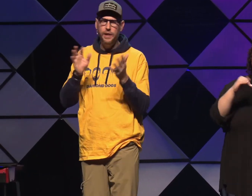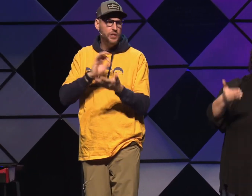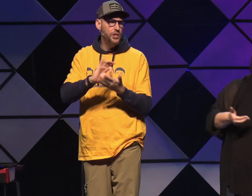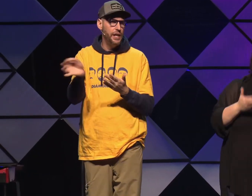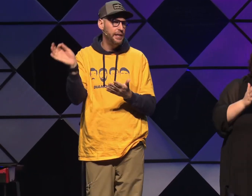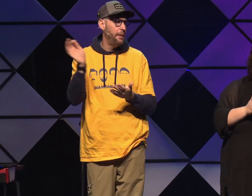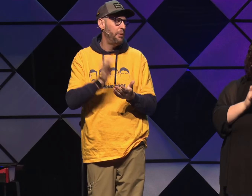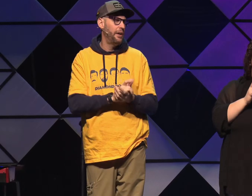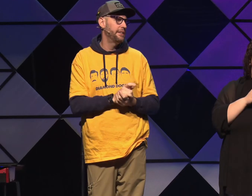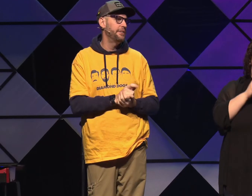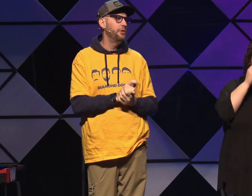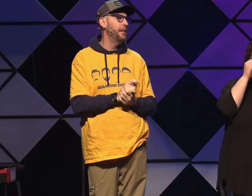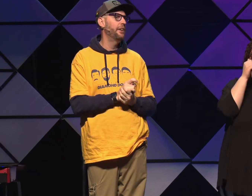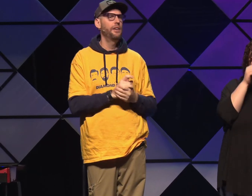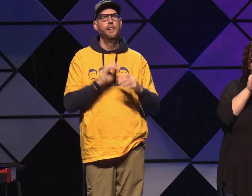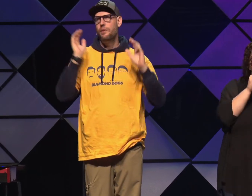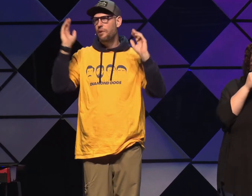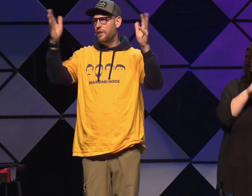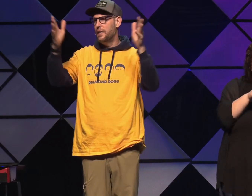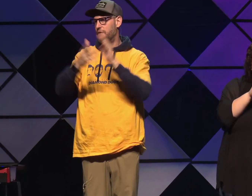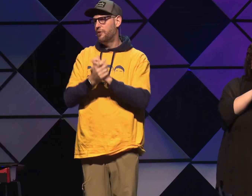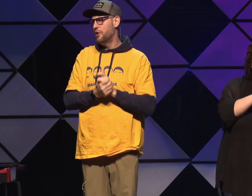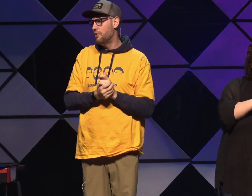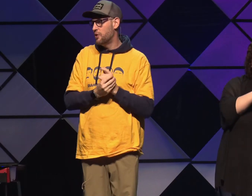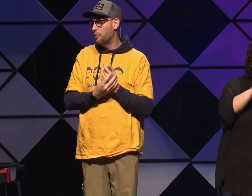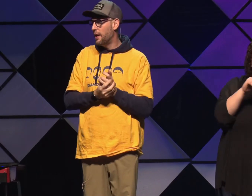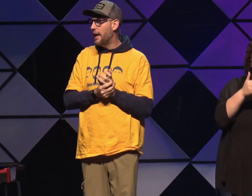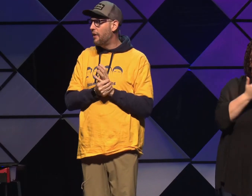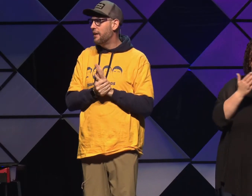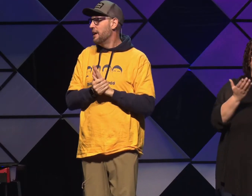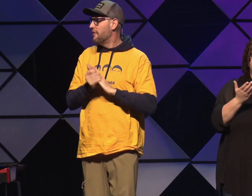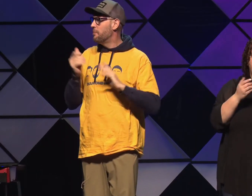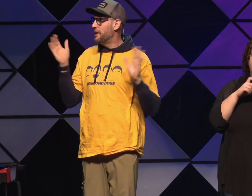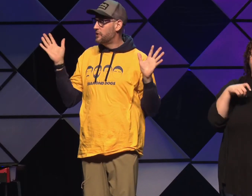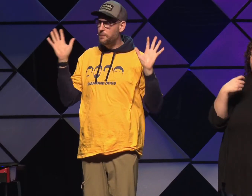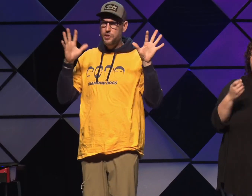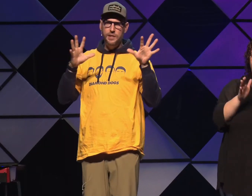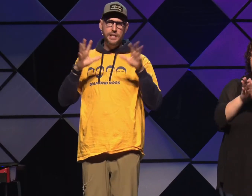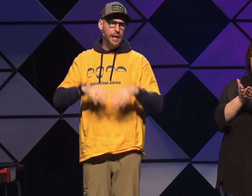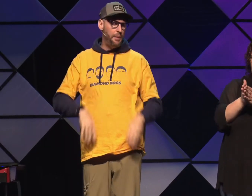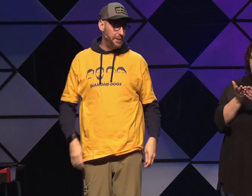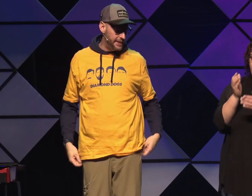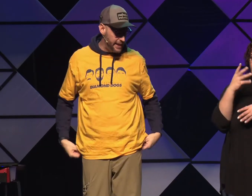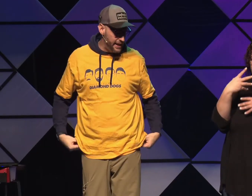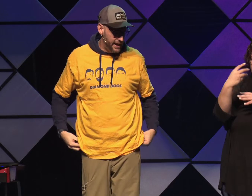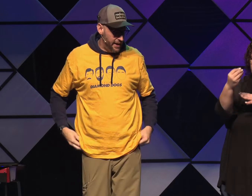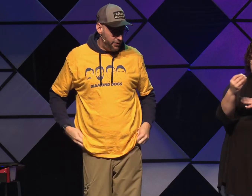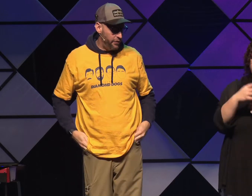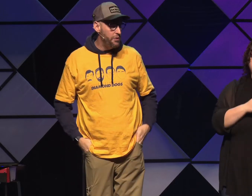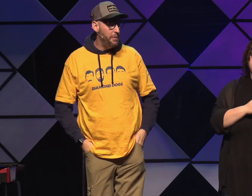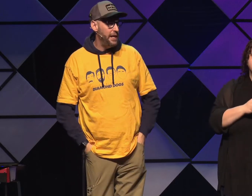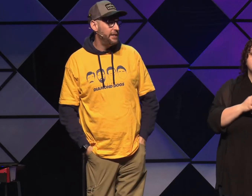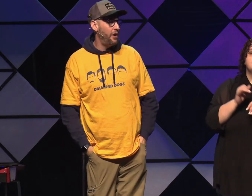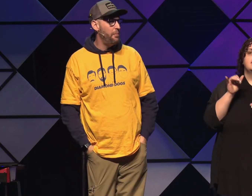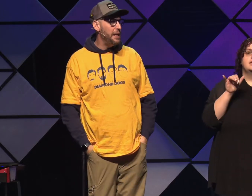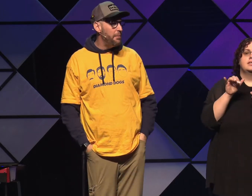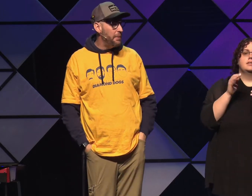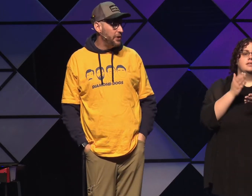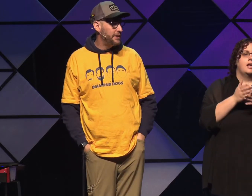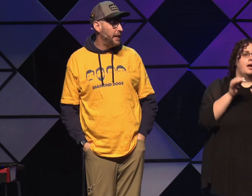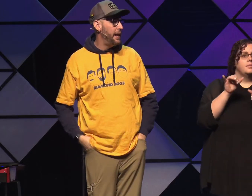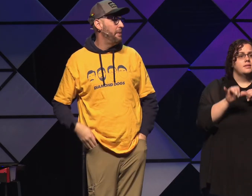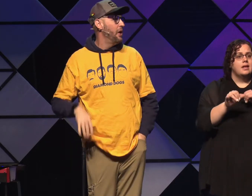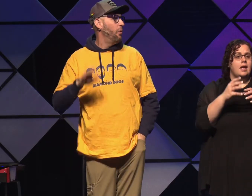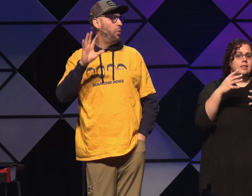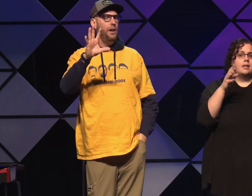don't forget to check that box. New here, we have that gift for you on your way out. Everybody else, make sure to stop and stay for a few minutes in our meet and